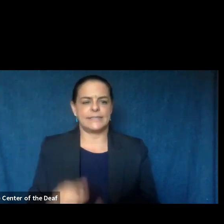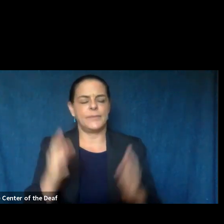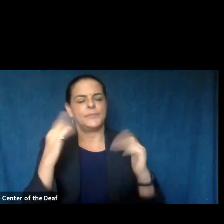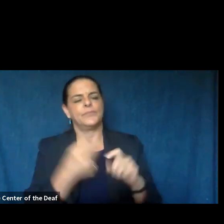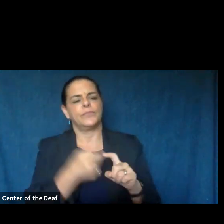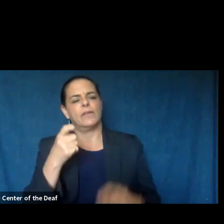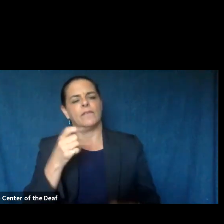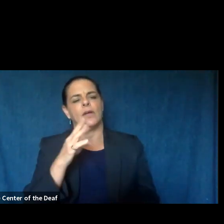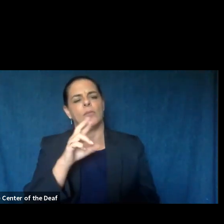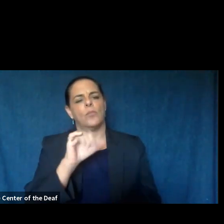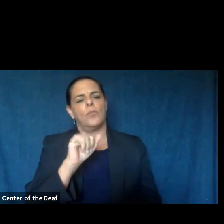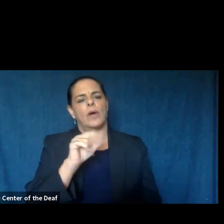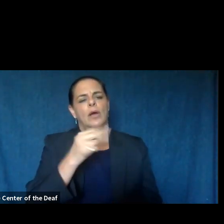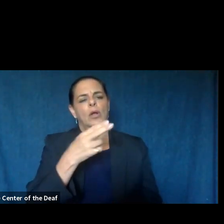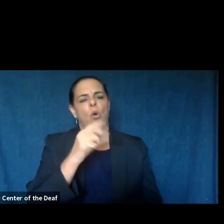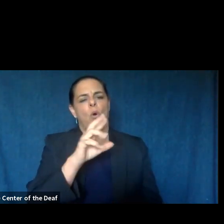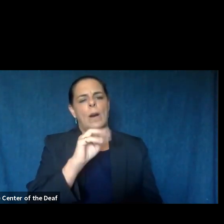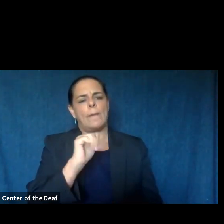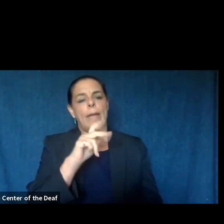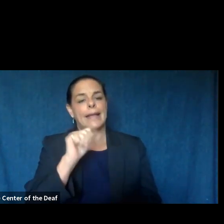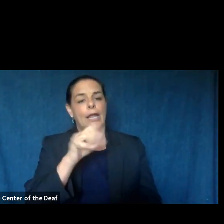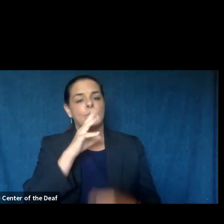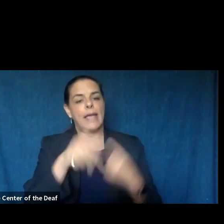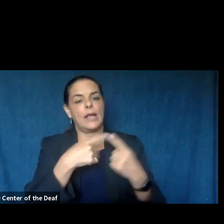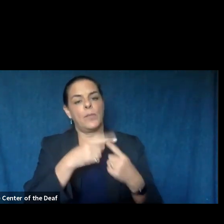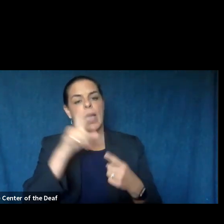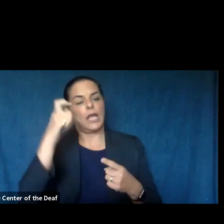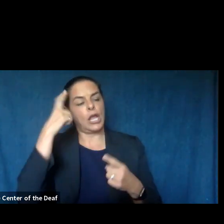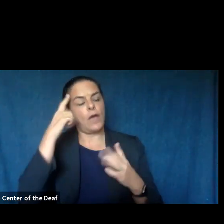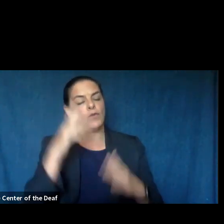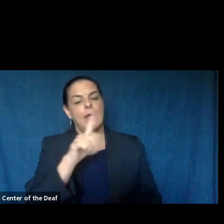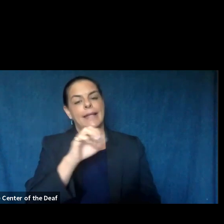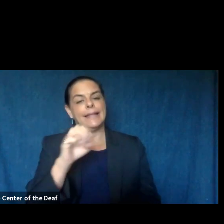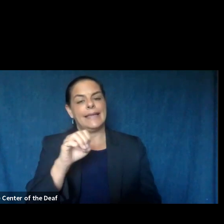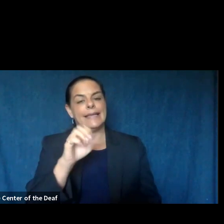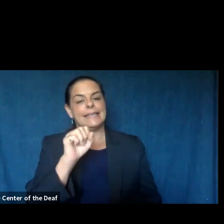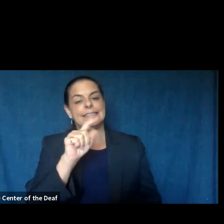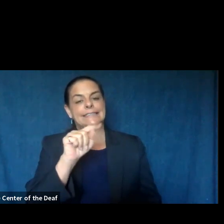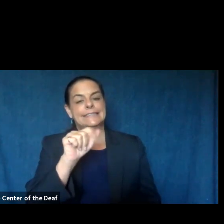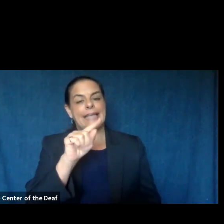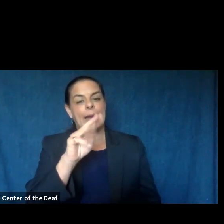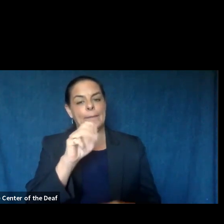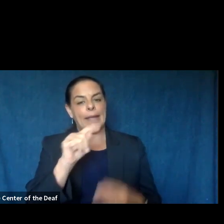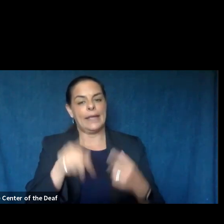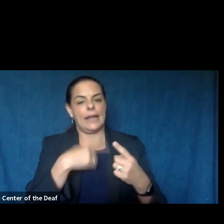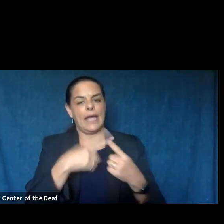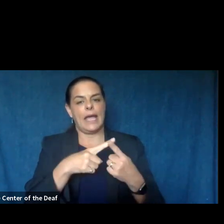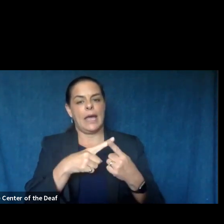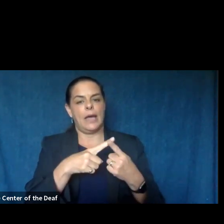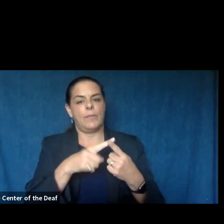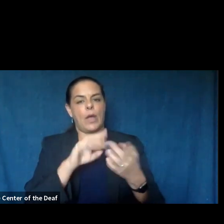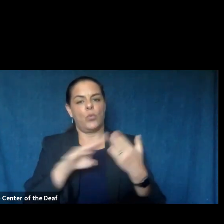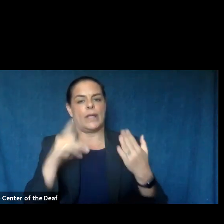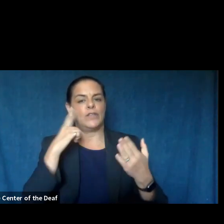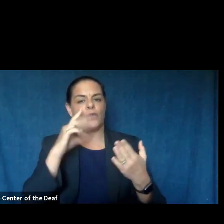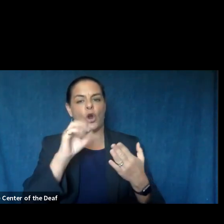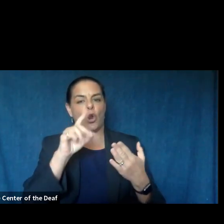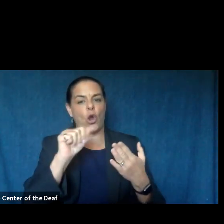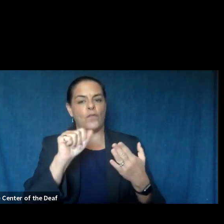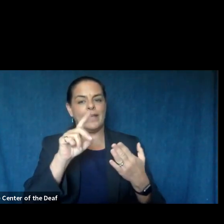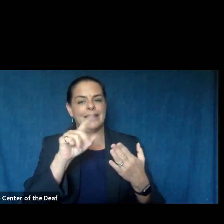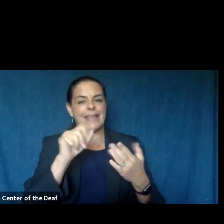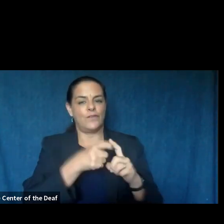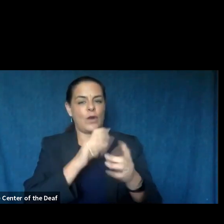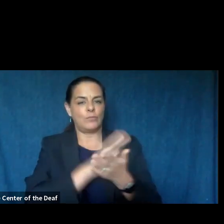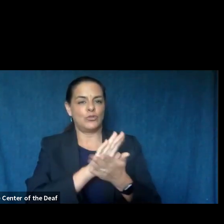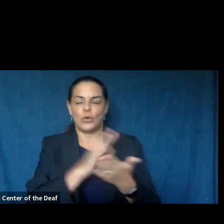from Brian Hornback. Can you speak to Governor Lee's statement about the future release on COVID data from schools? I cannot. I know what you saw